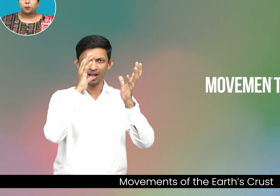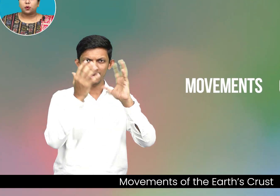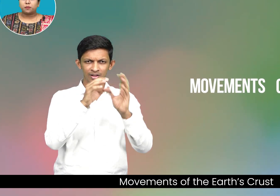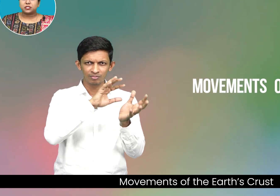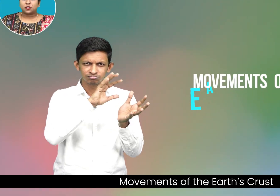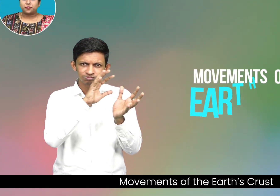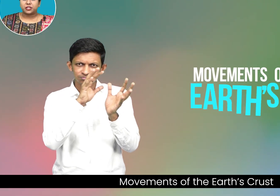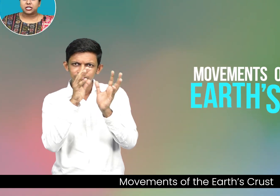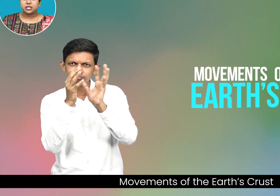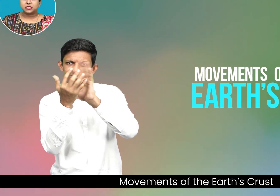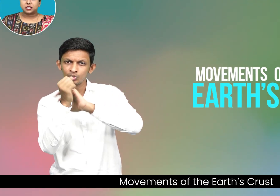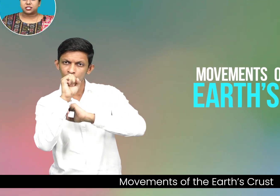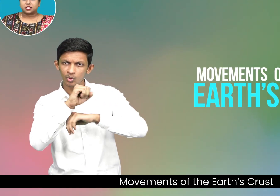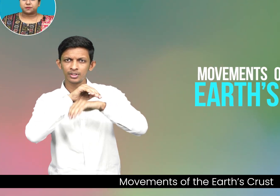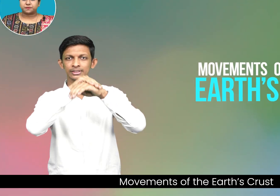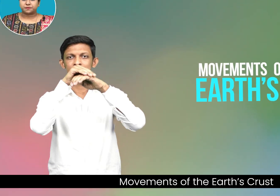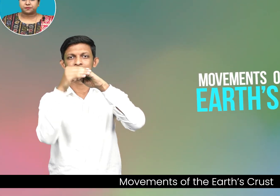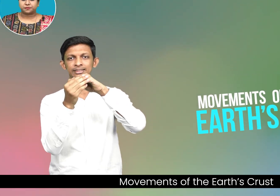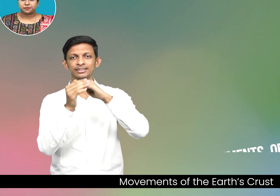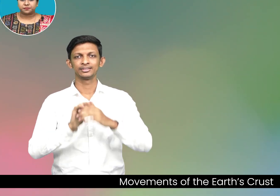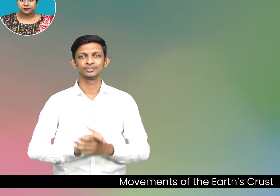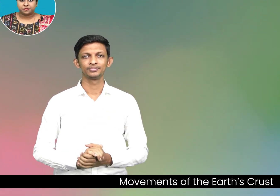Movements of the Earth's crust.